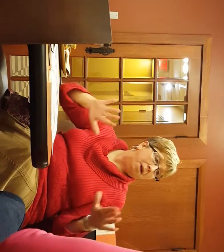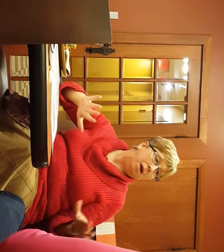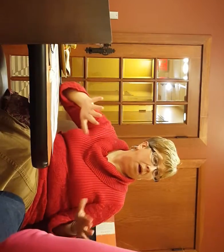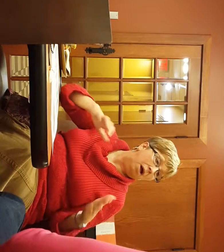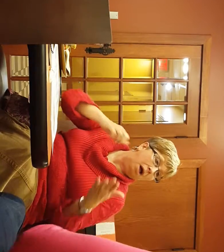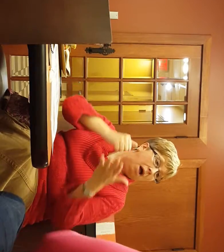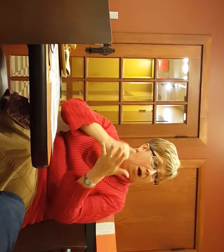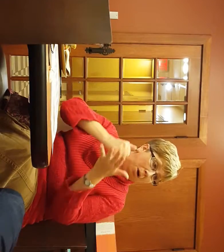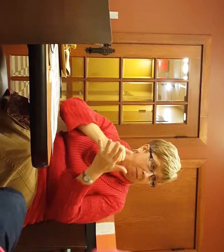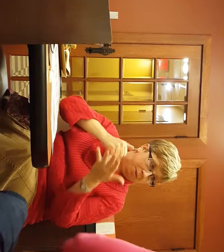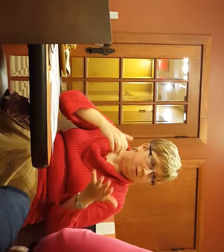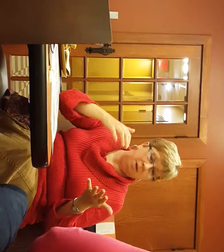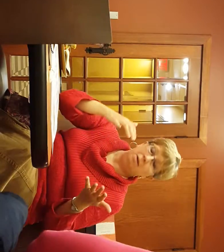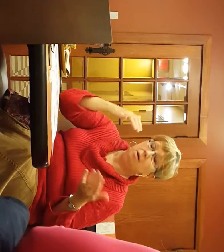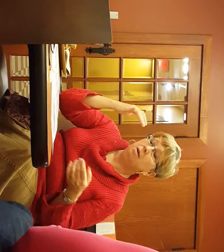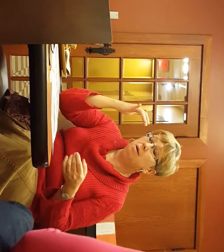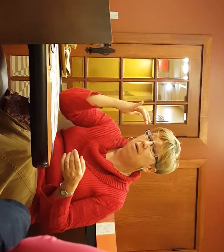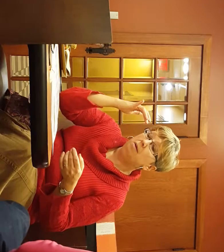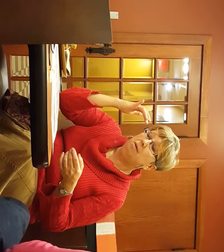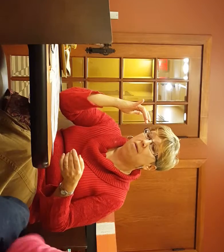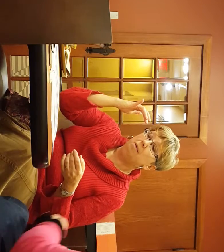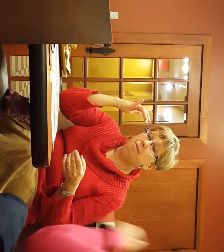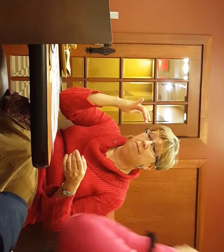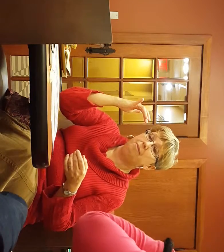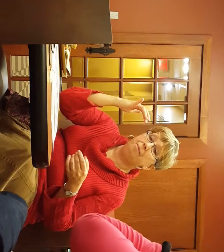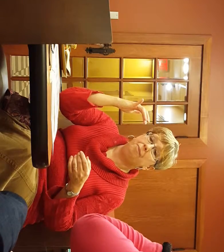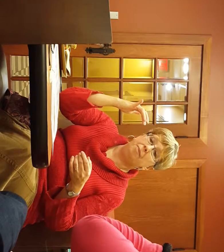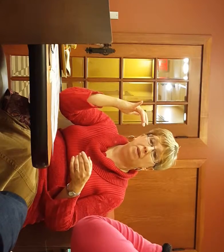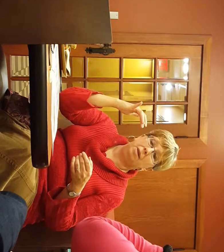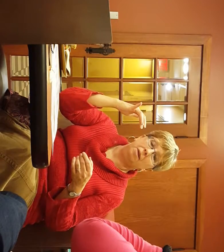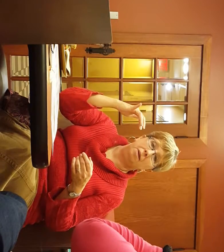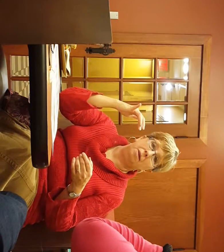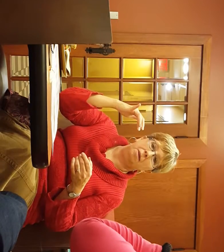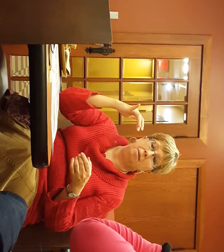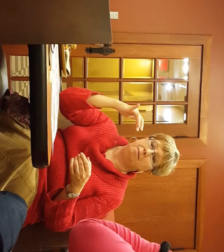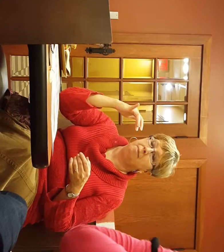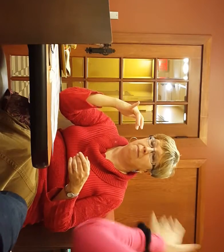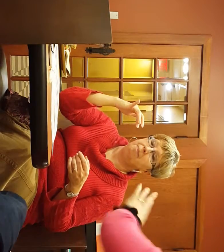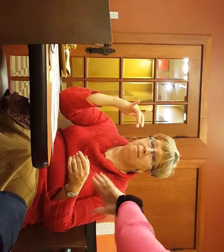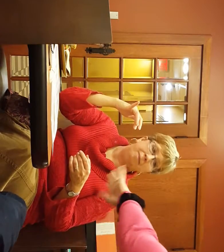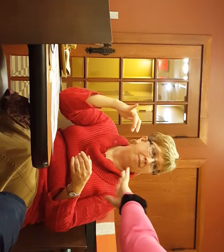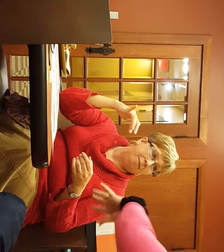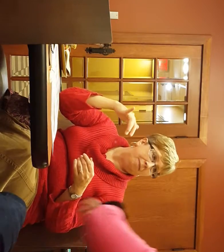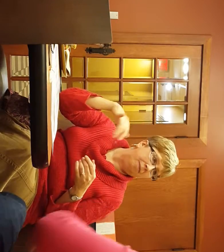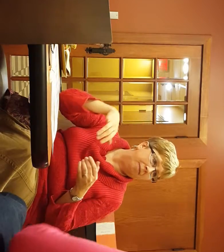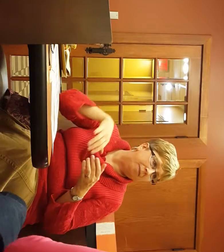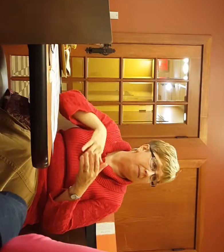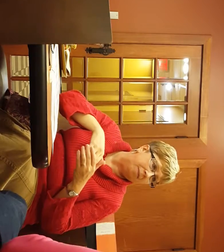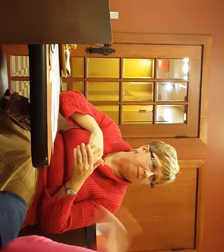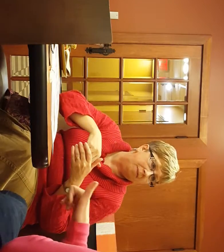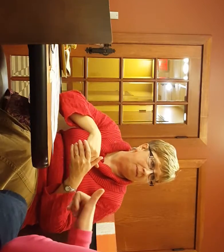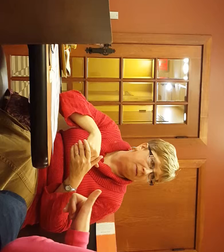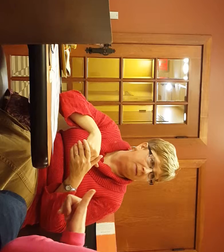kit. I add a few drops of peppermint to my water to treat constipation. Now we just talk about it as a dietary supplement to support